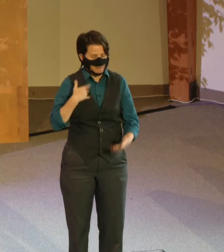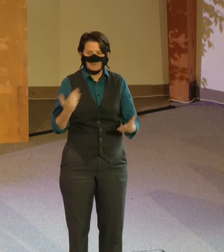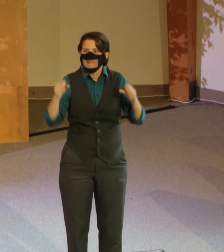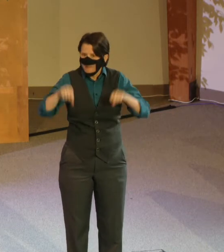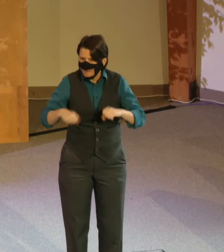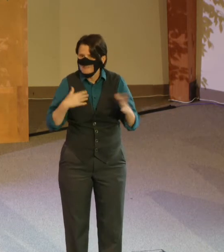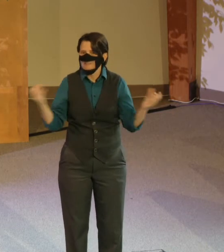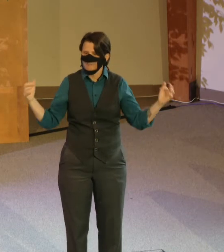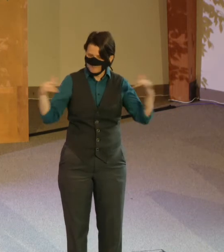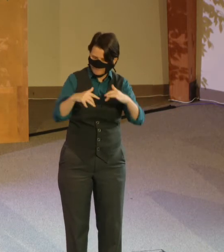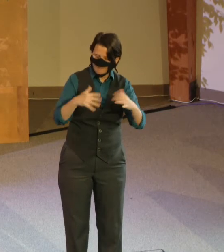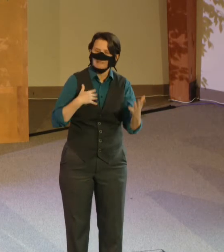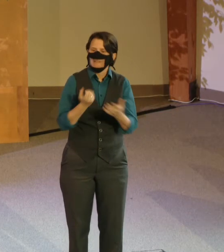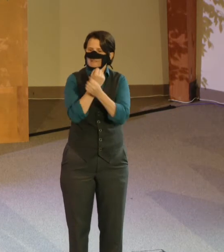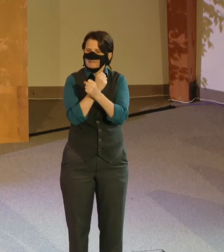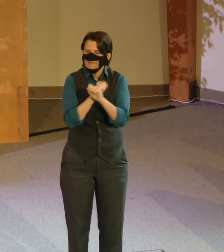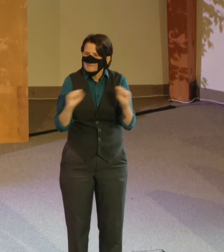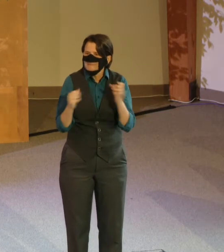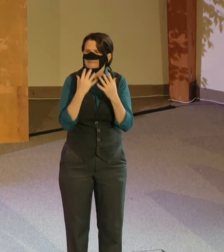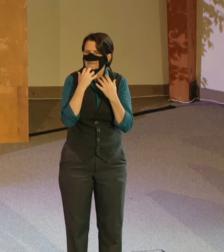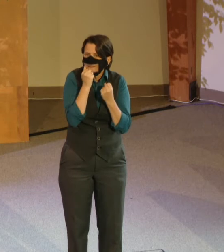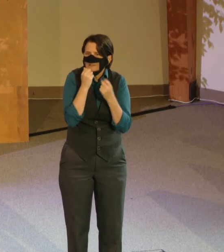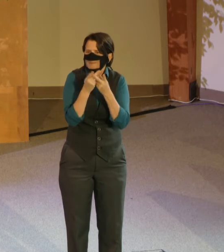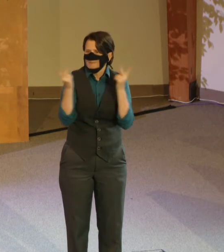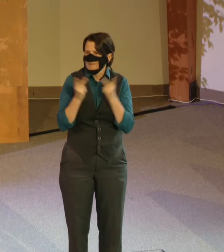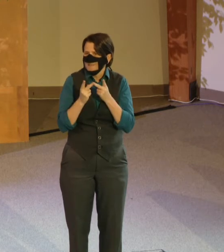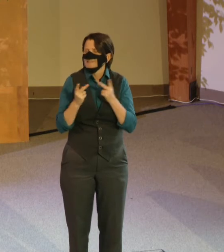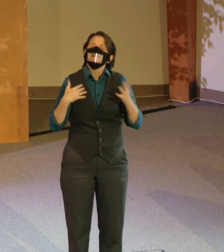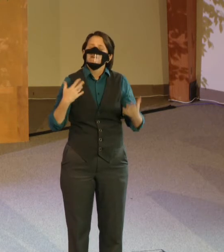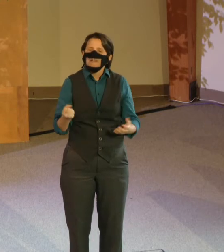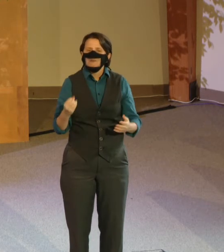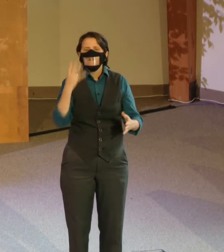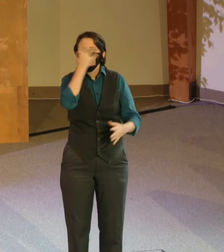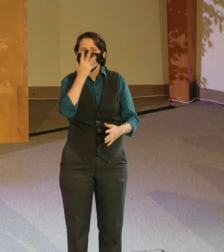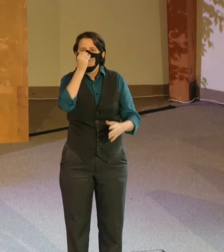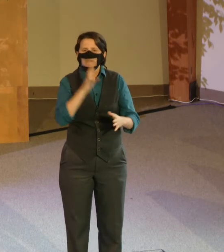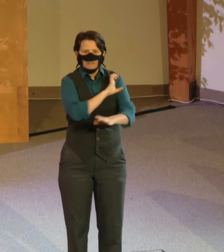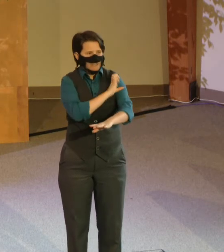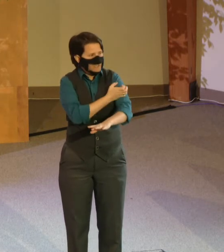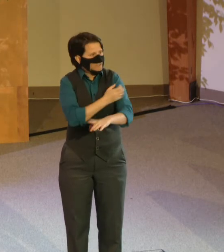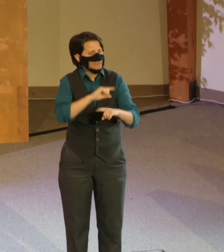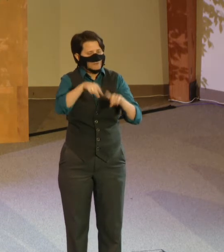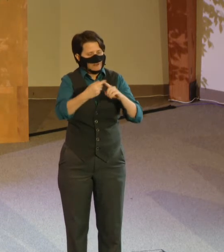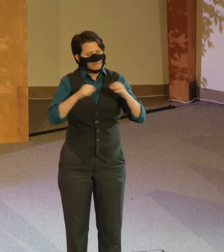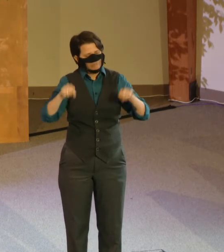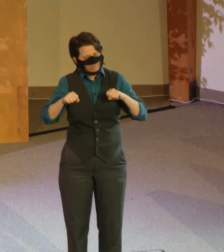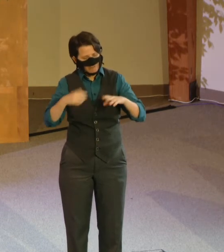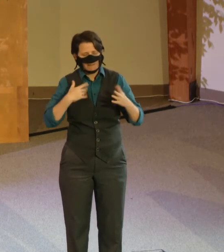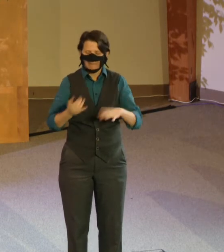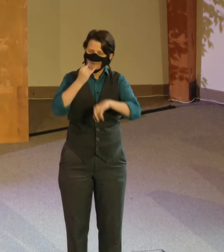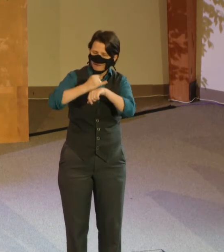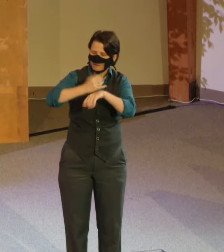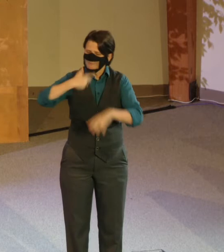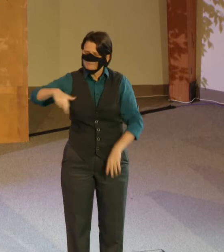ground. Because it really has this beautiful energy when you get to walk the campus and sit in the